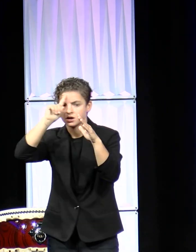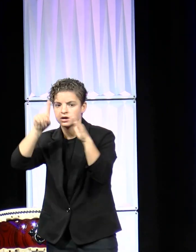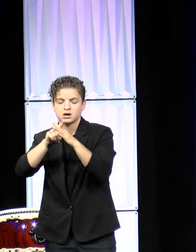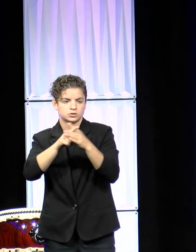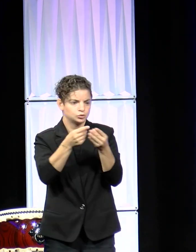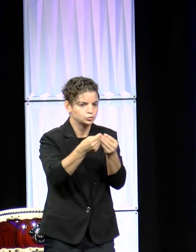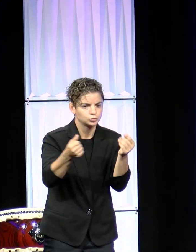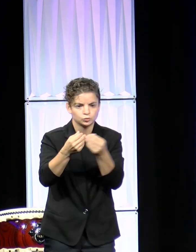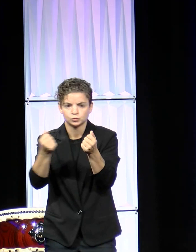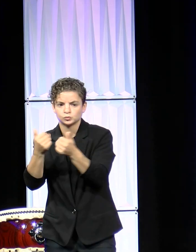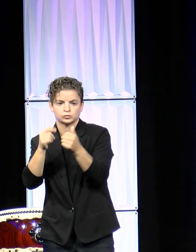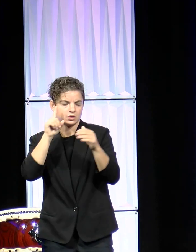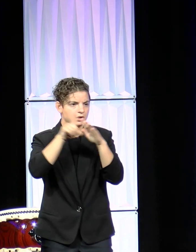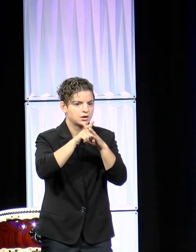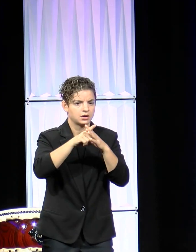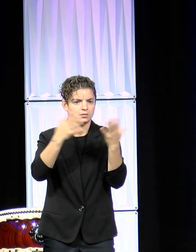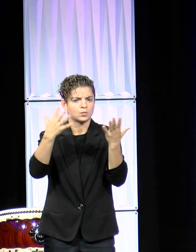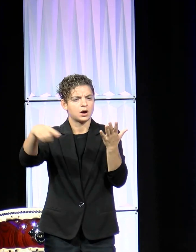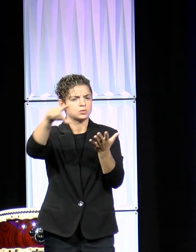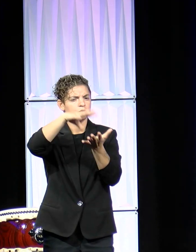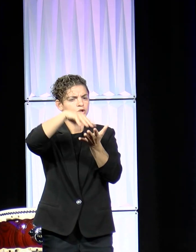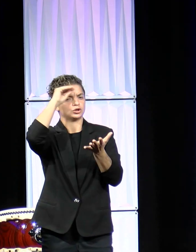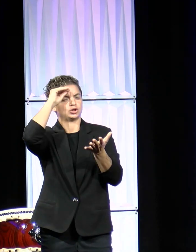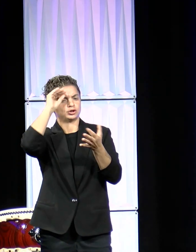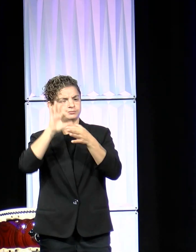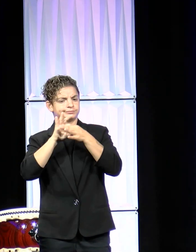in action that you're going to apply?